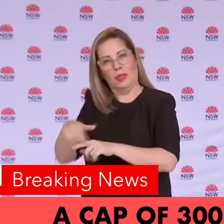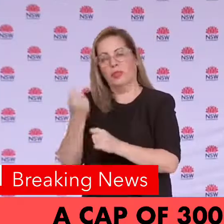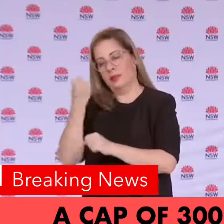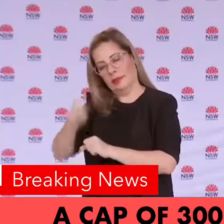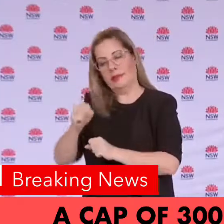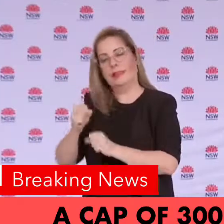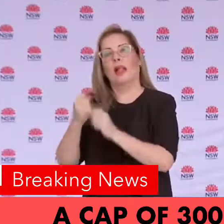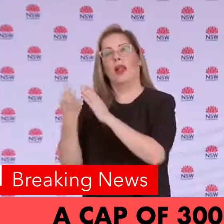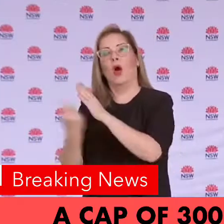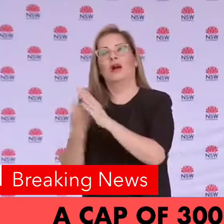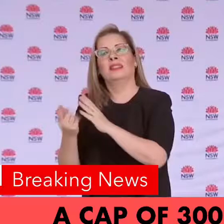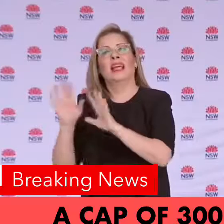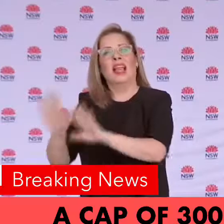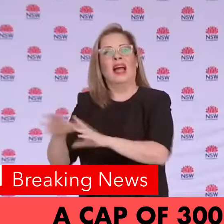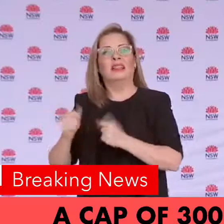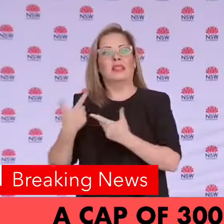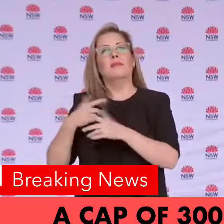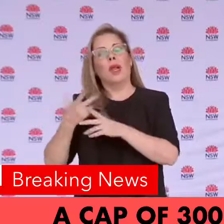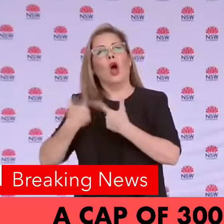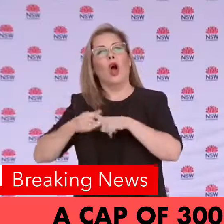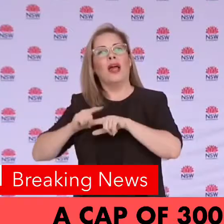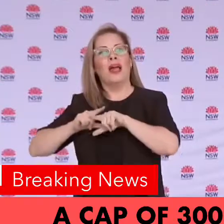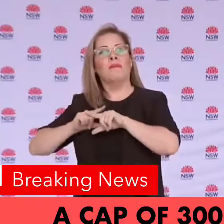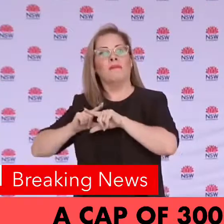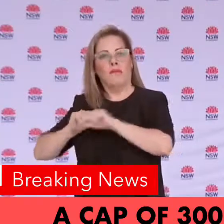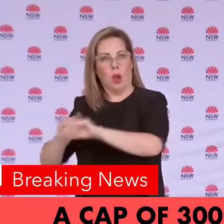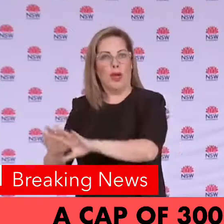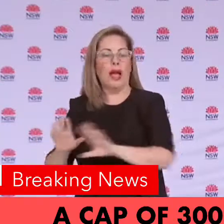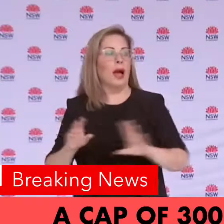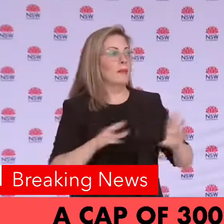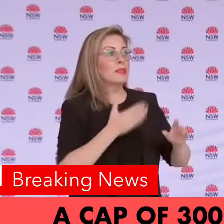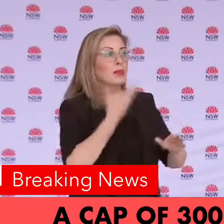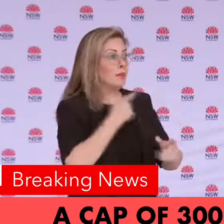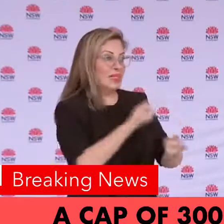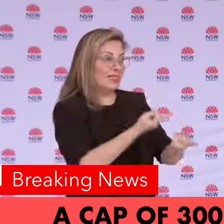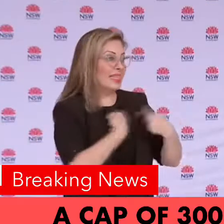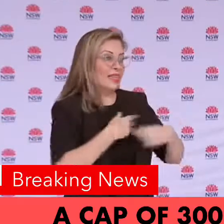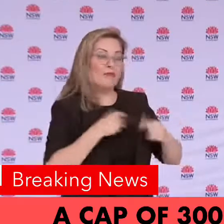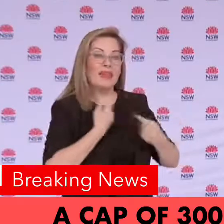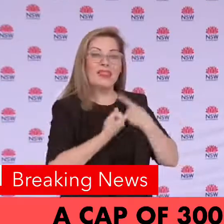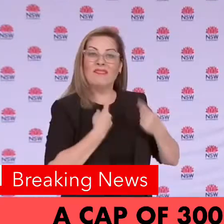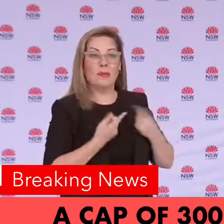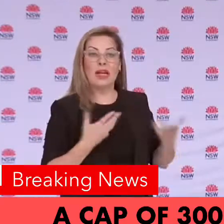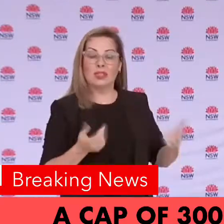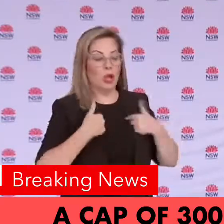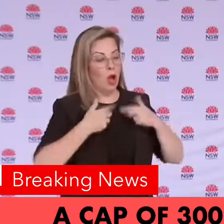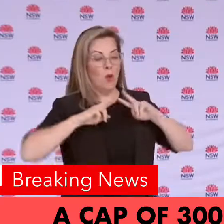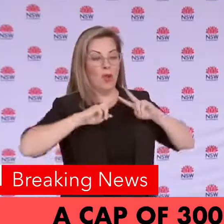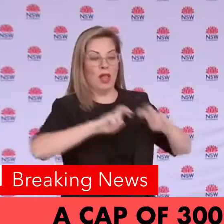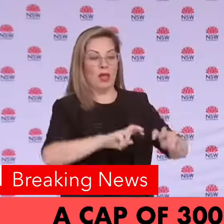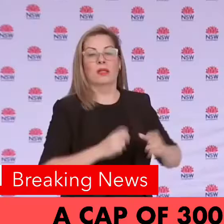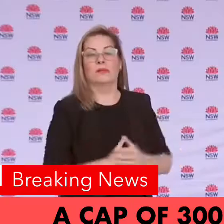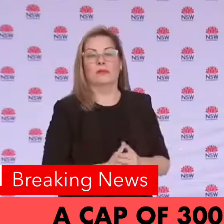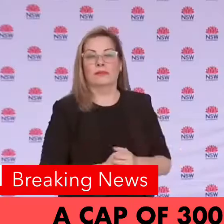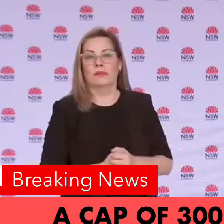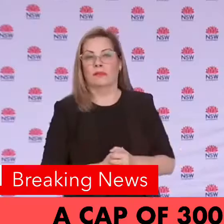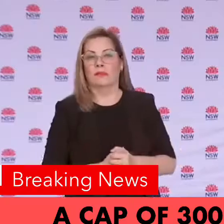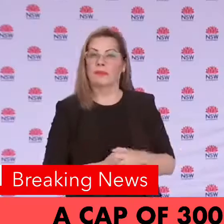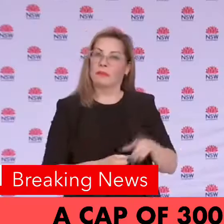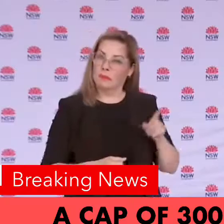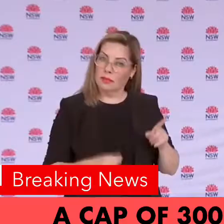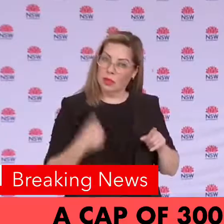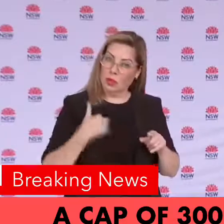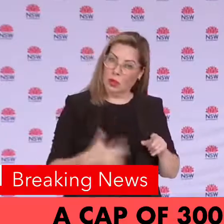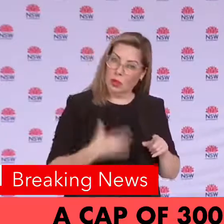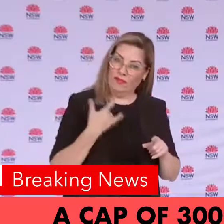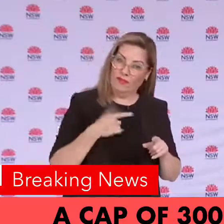But it's not been raised with me. I take those matters seriously. Please provide us the details and we'll look into it. So you suspect it is not widespread, that it's just the odd